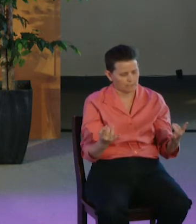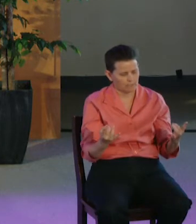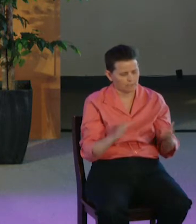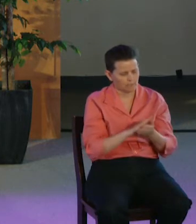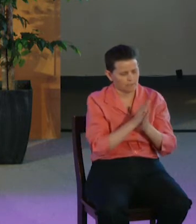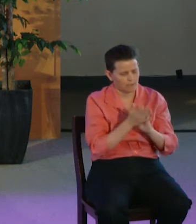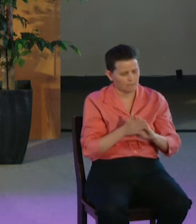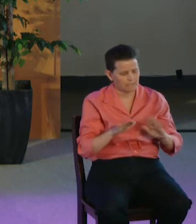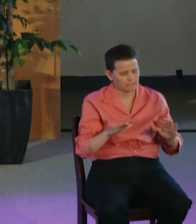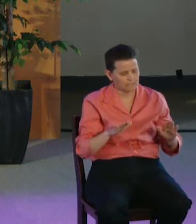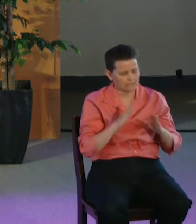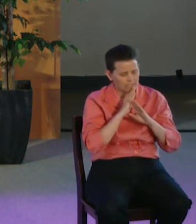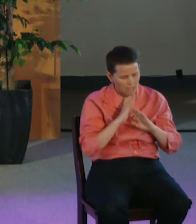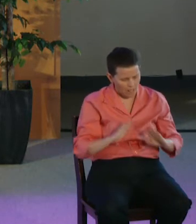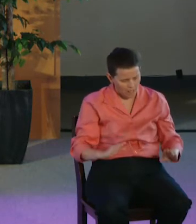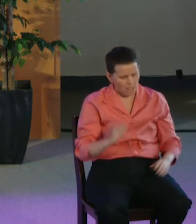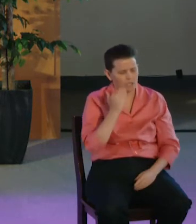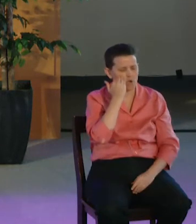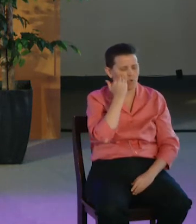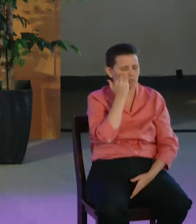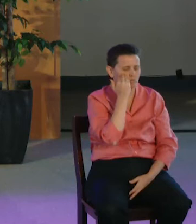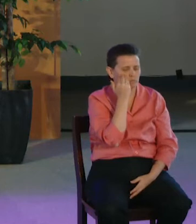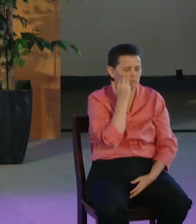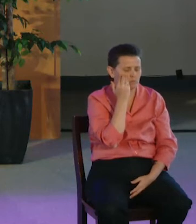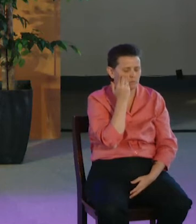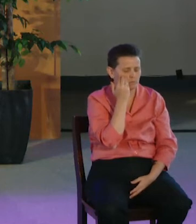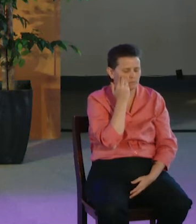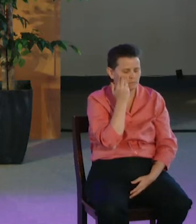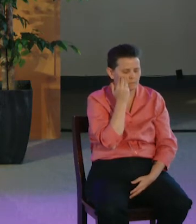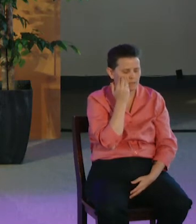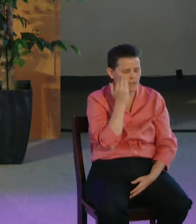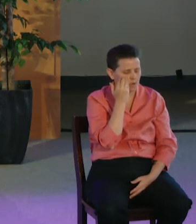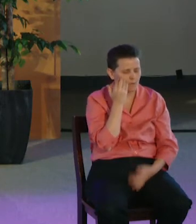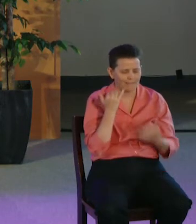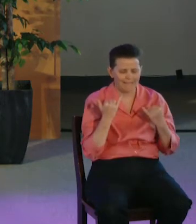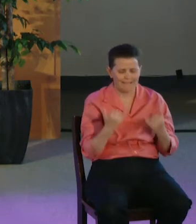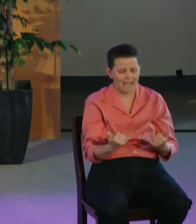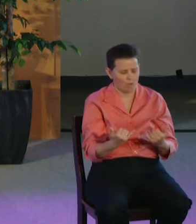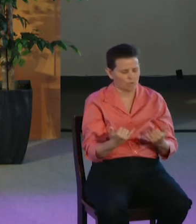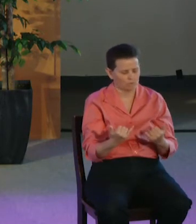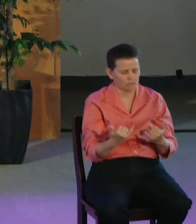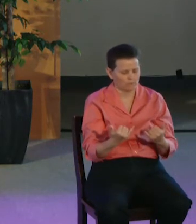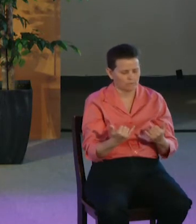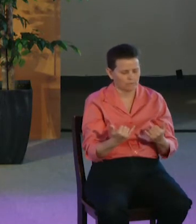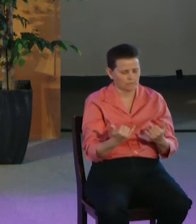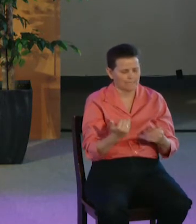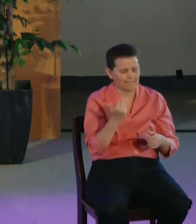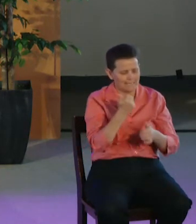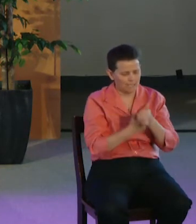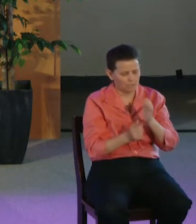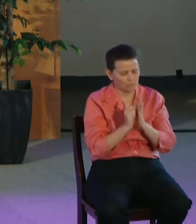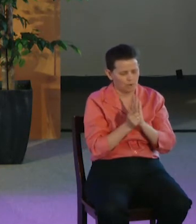Be still and know that you are, even now, in the midst of the one power, the one